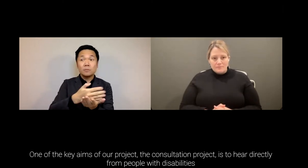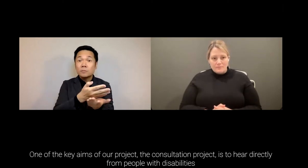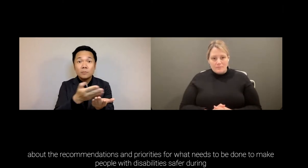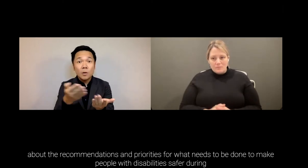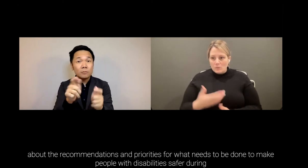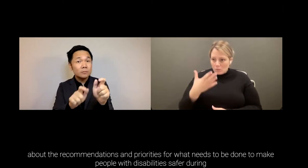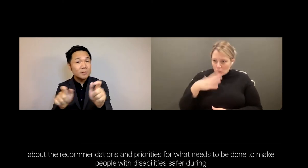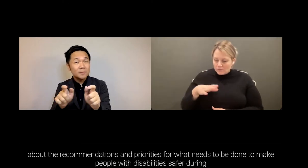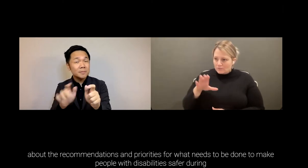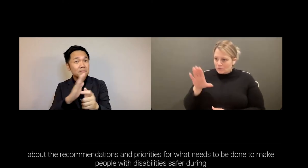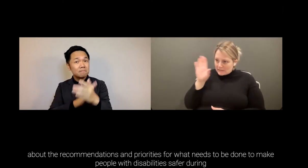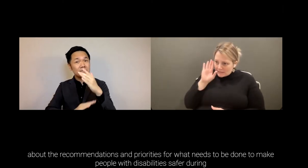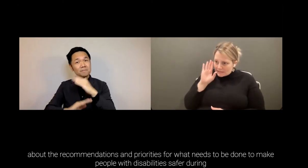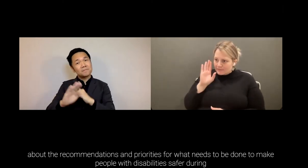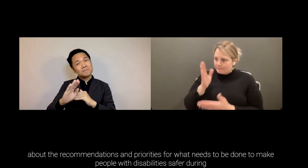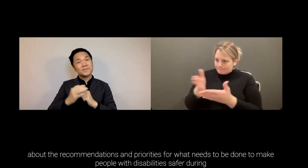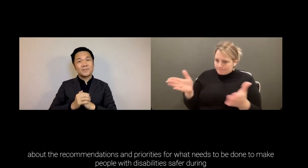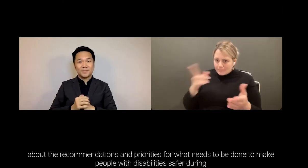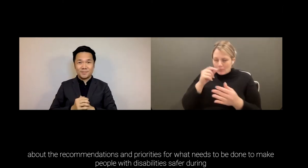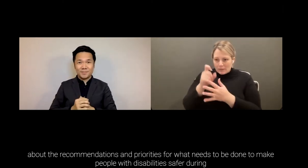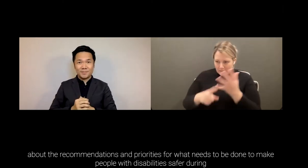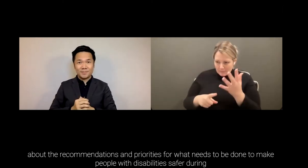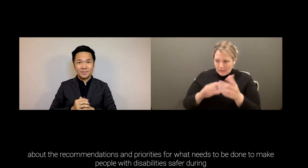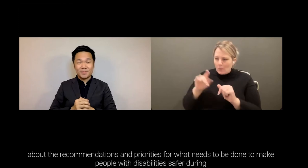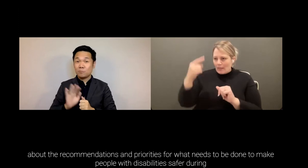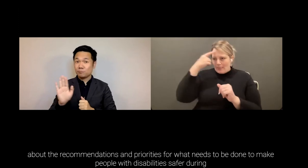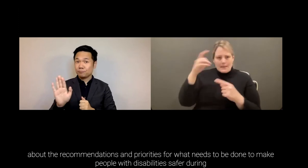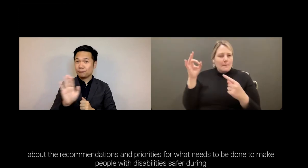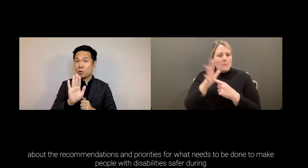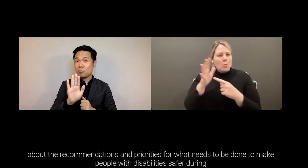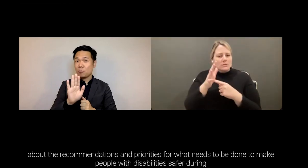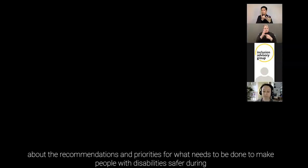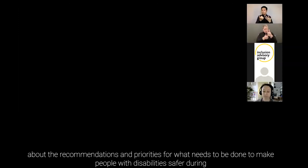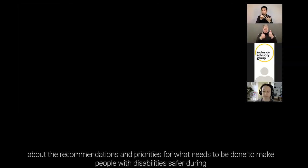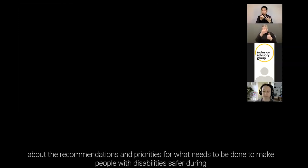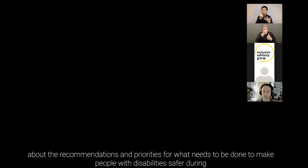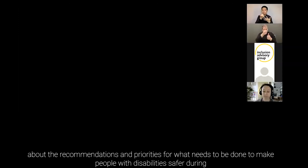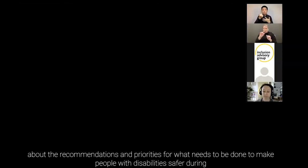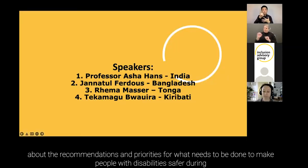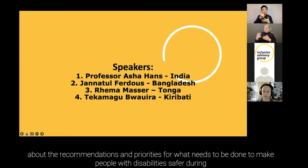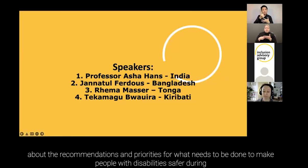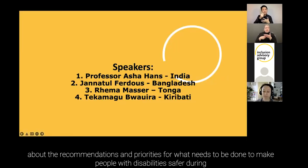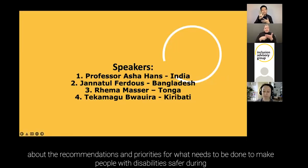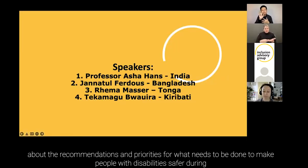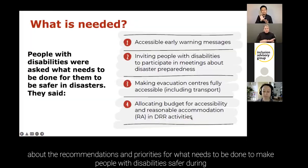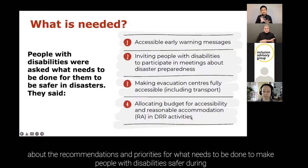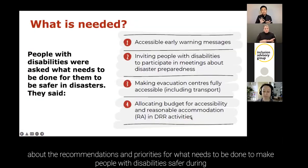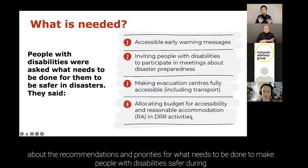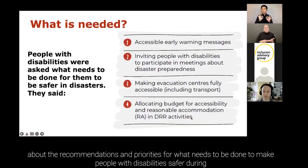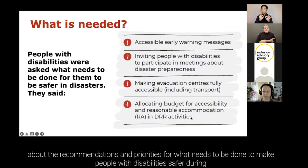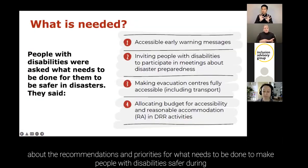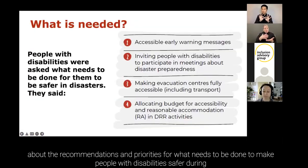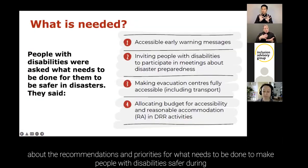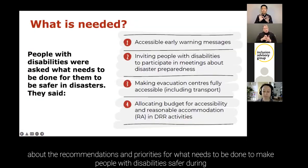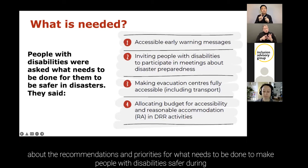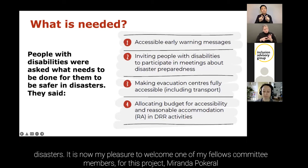disabilities about the recommendations and priorities. So what needs to be done to make people with